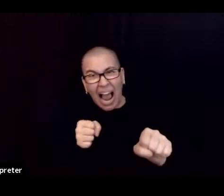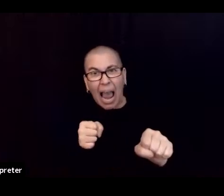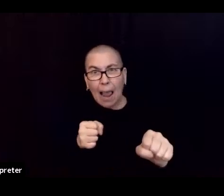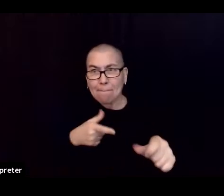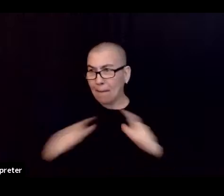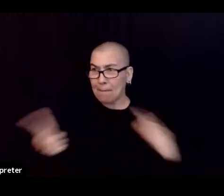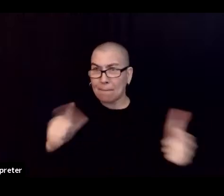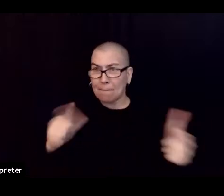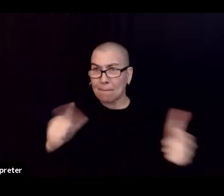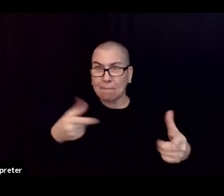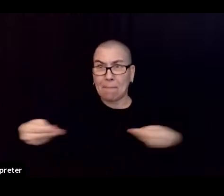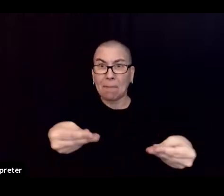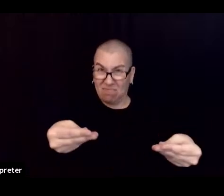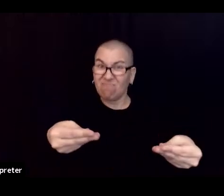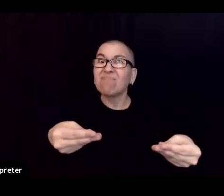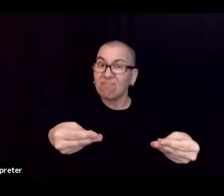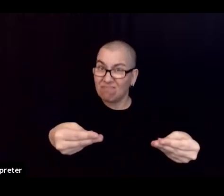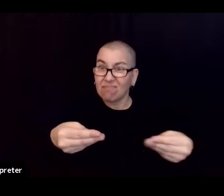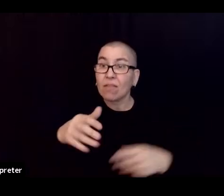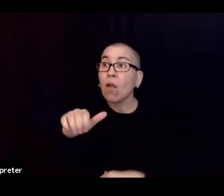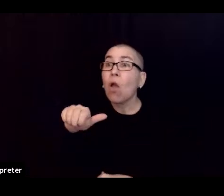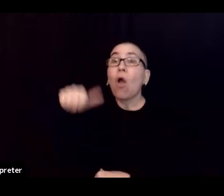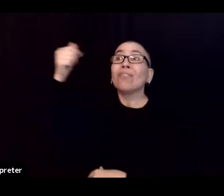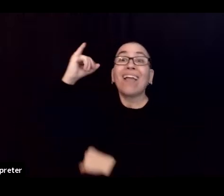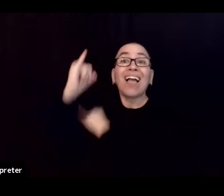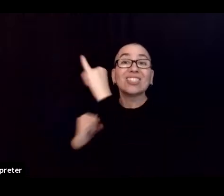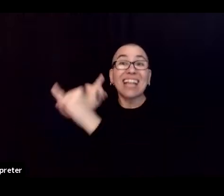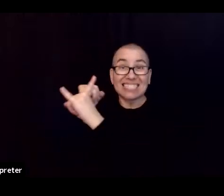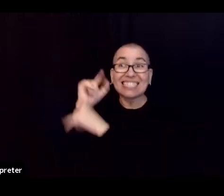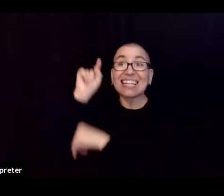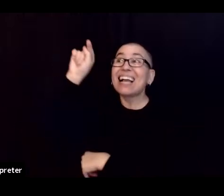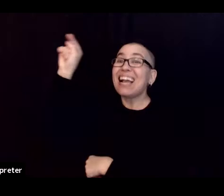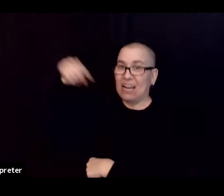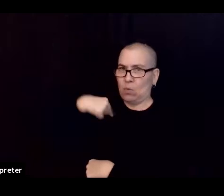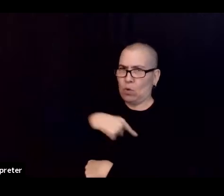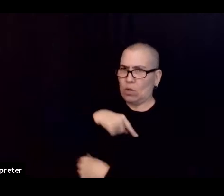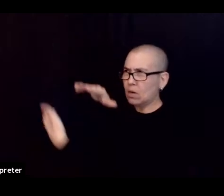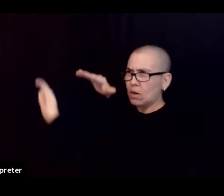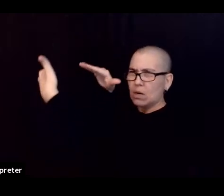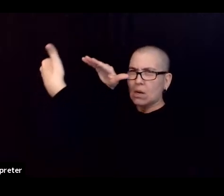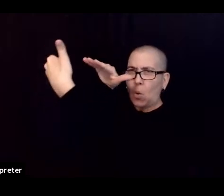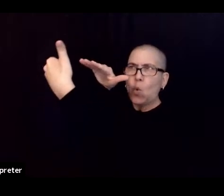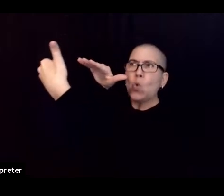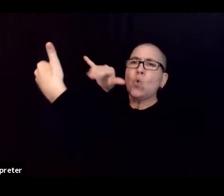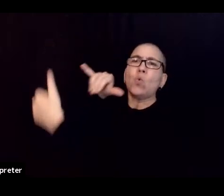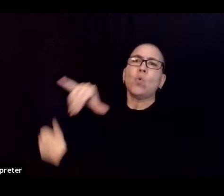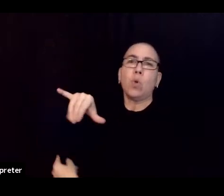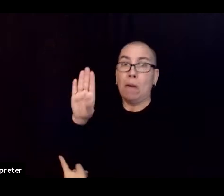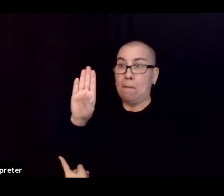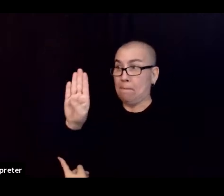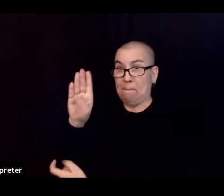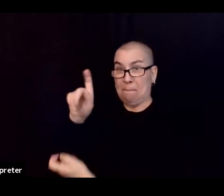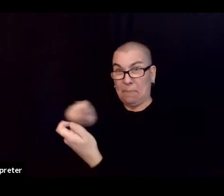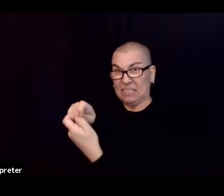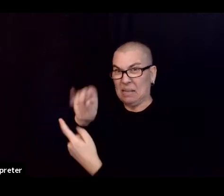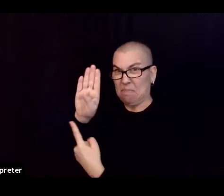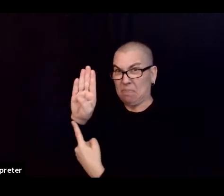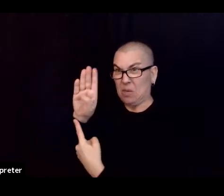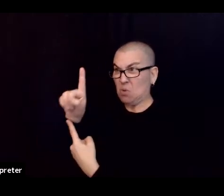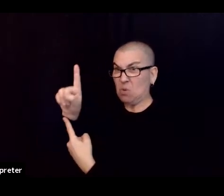states is that B117 is easier to transmit, it spreads more quickly, and